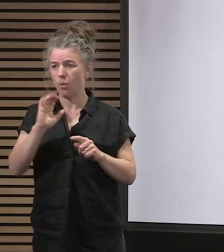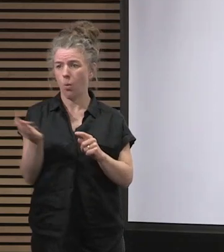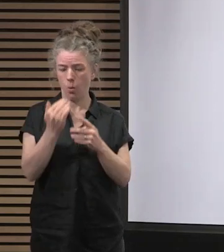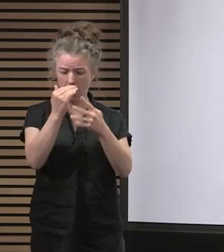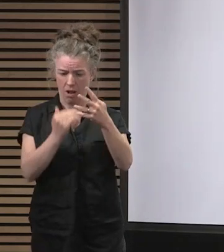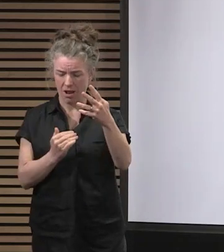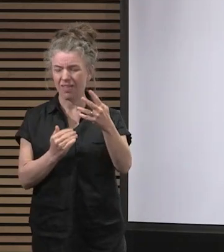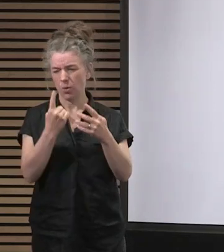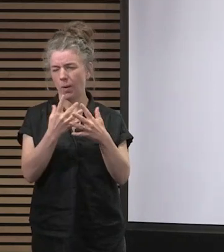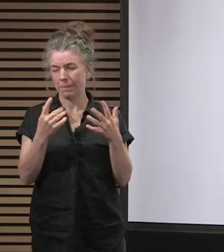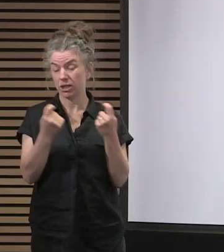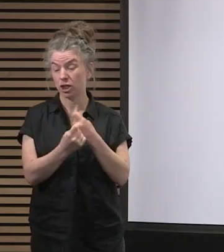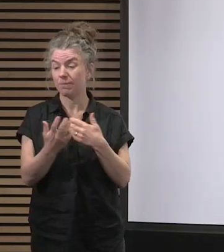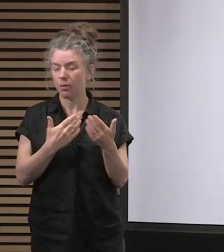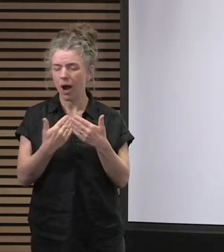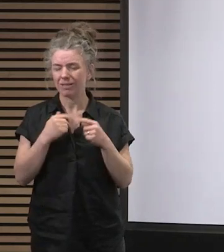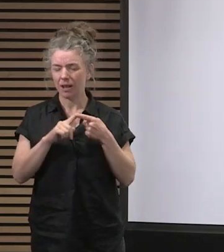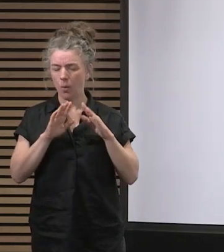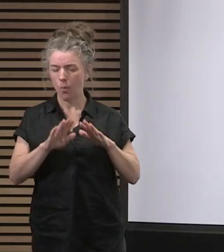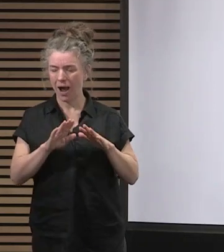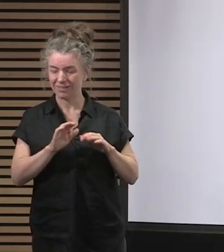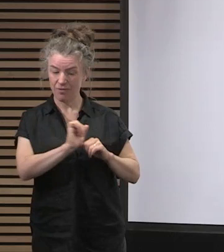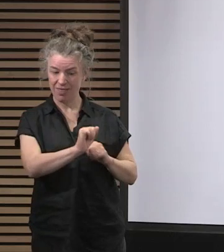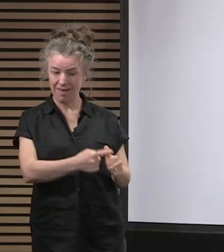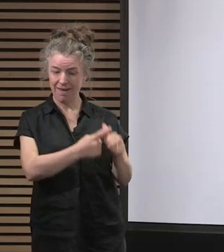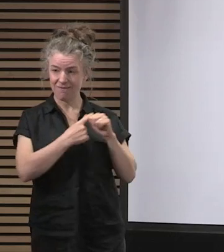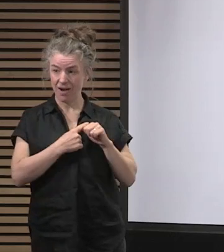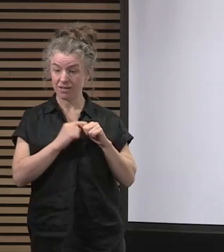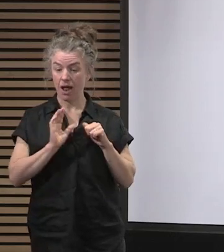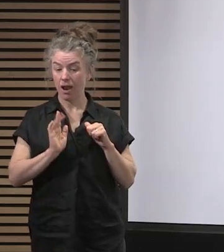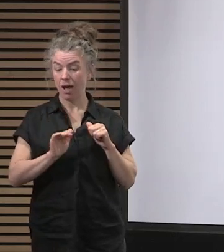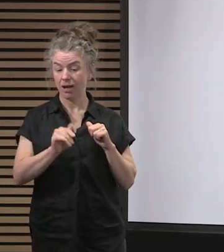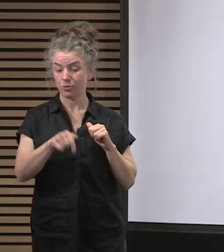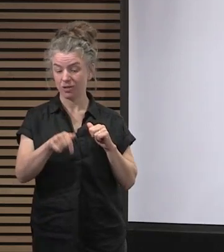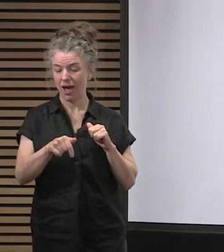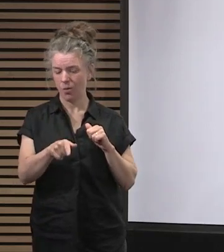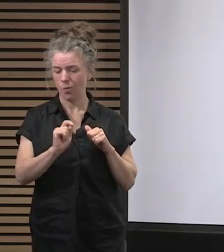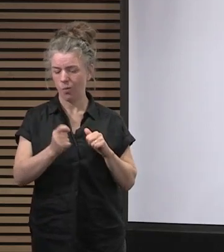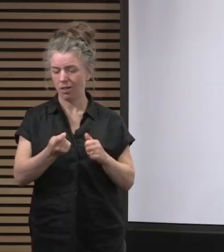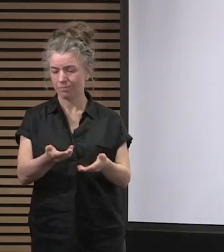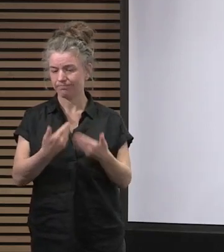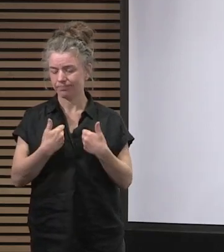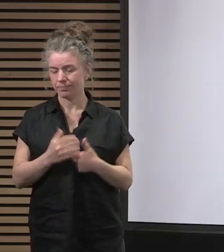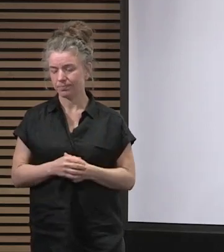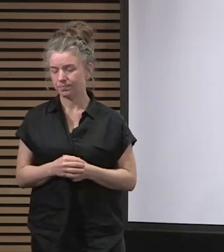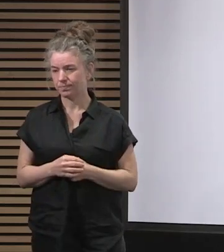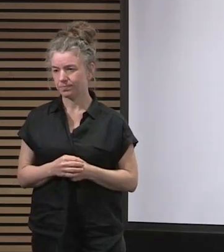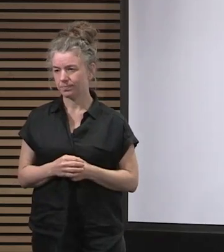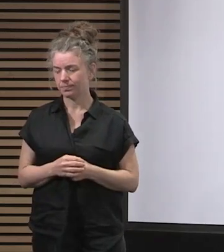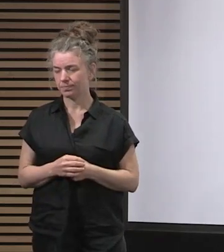would be a key change. I'm just waiting to get that advice, and I'm expecting that later today. Are you also Loosen that considering other criteria forms sooner? of